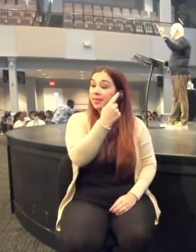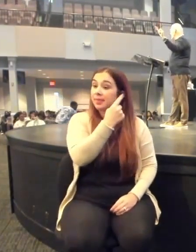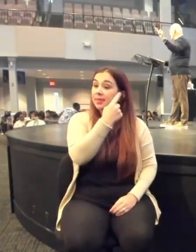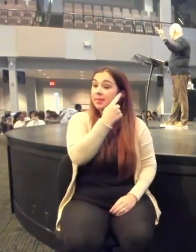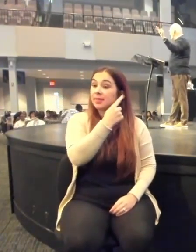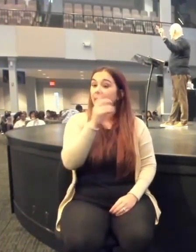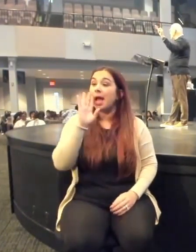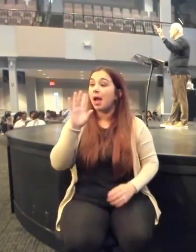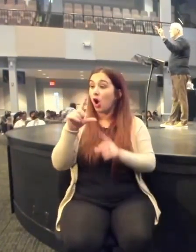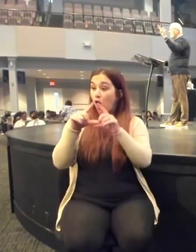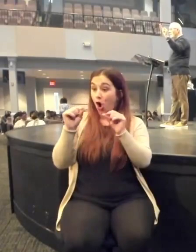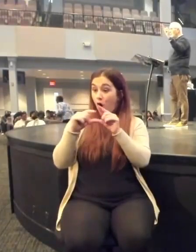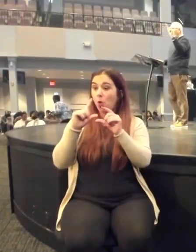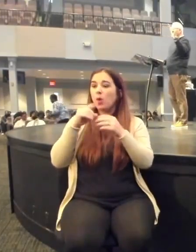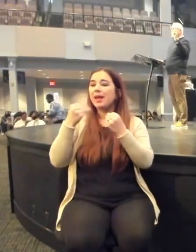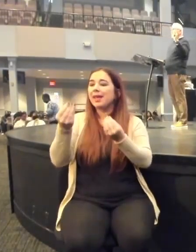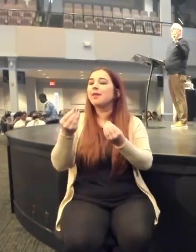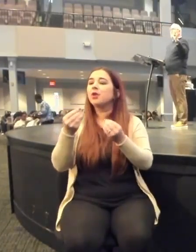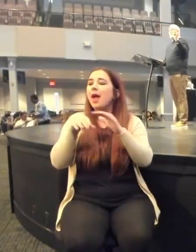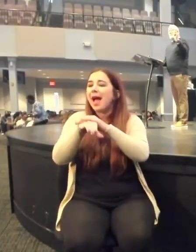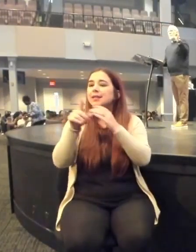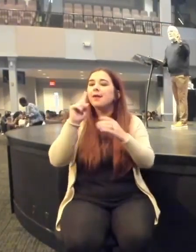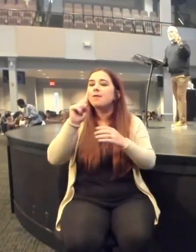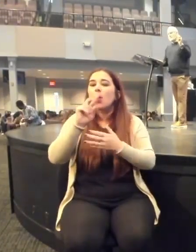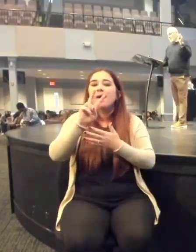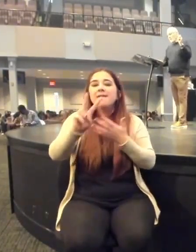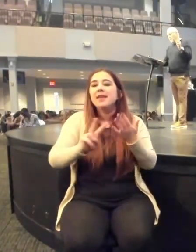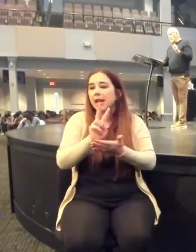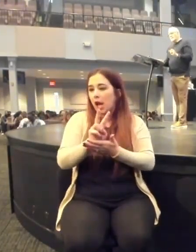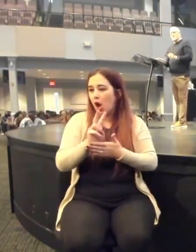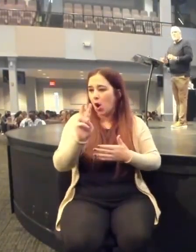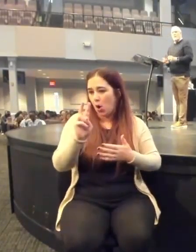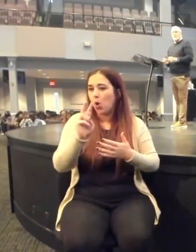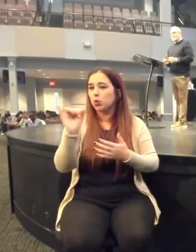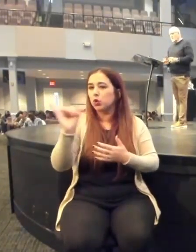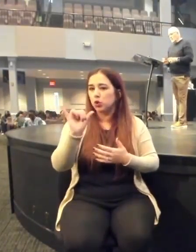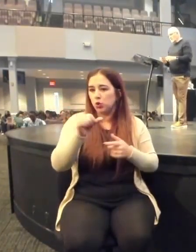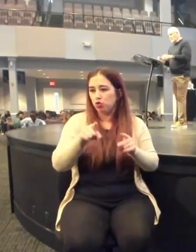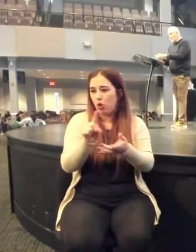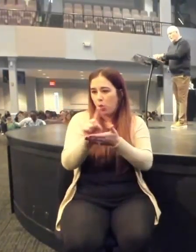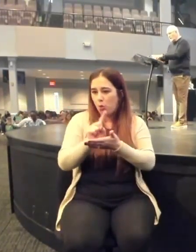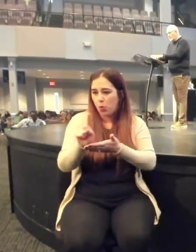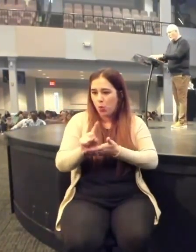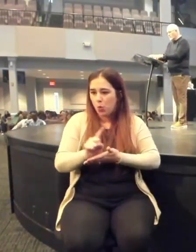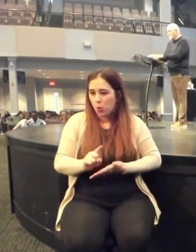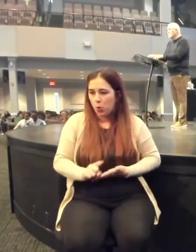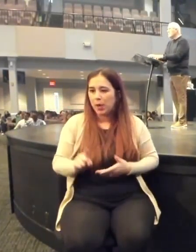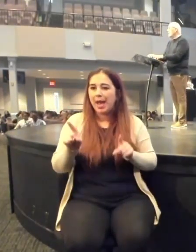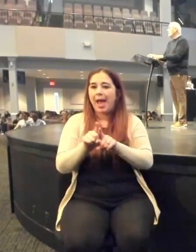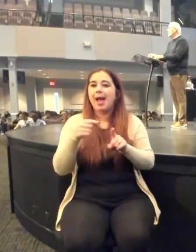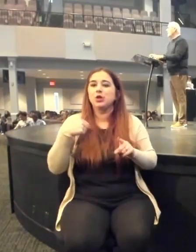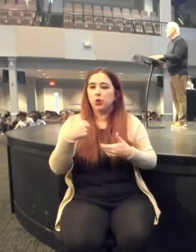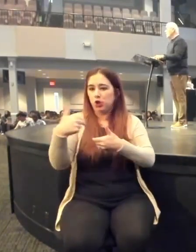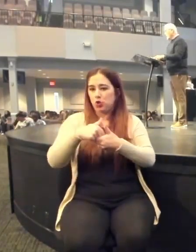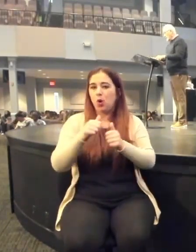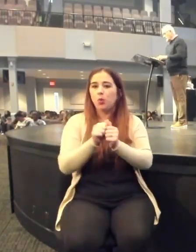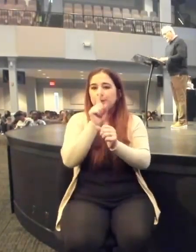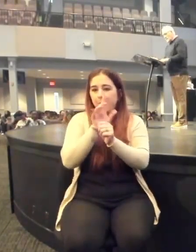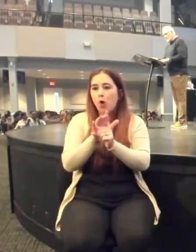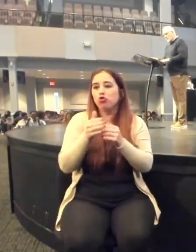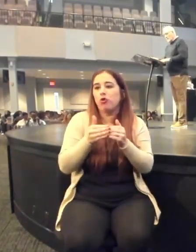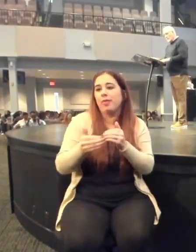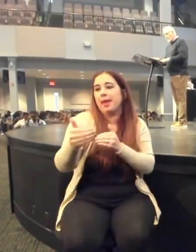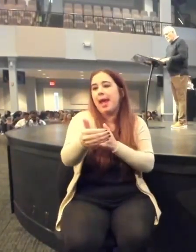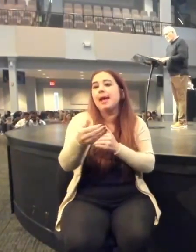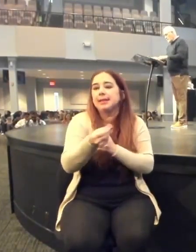you access to additional video content for the week as well, or the weeks as well, as we join in devotions together over these